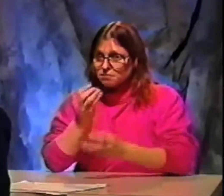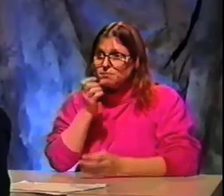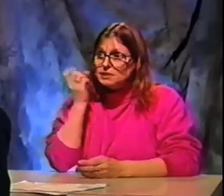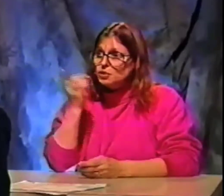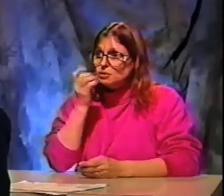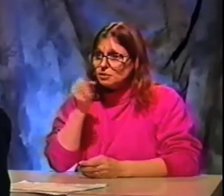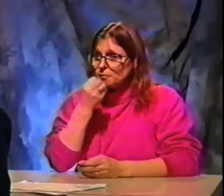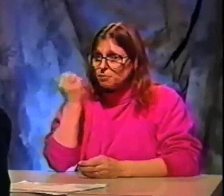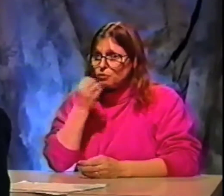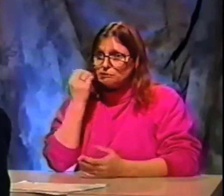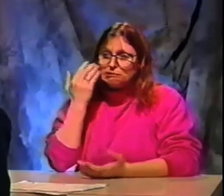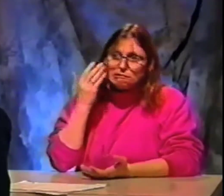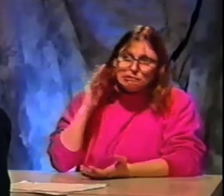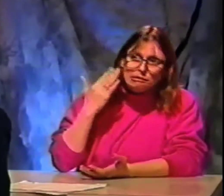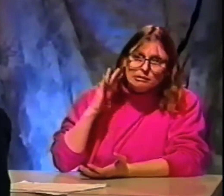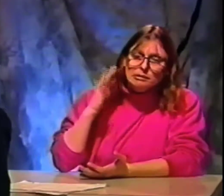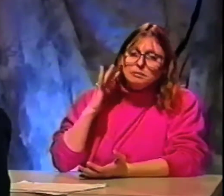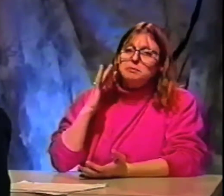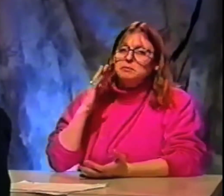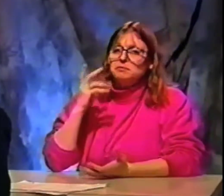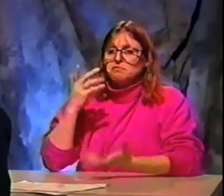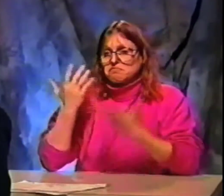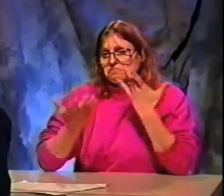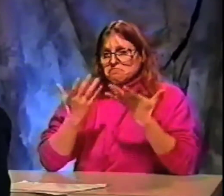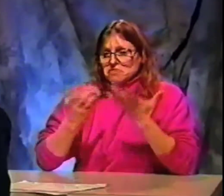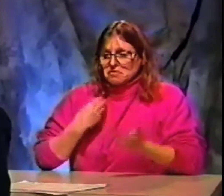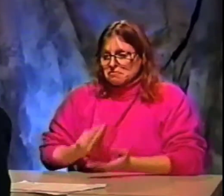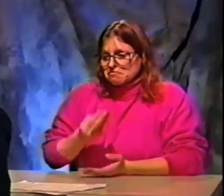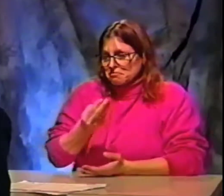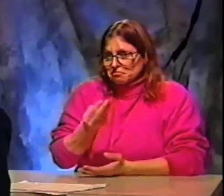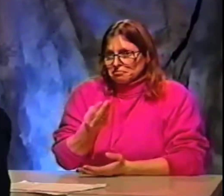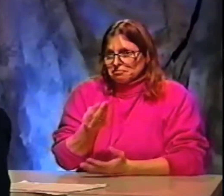with getting them in the meal program.